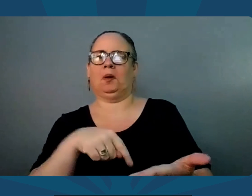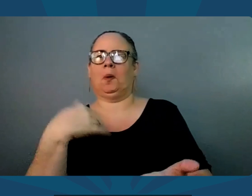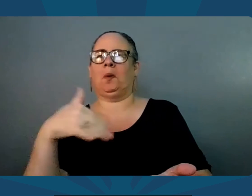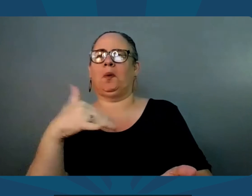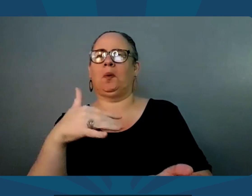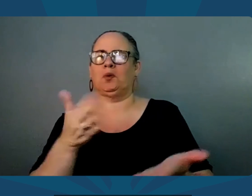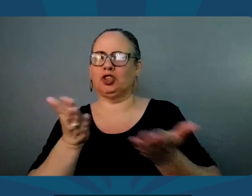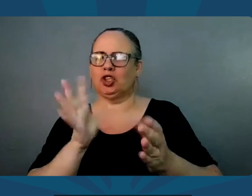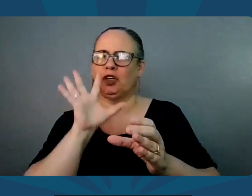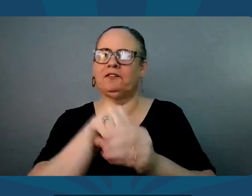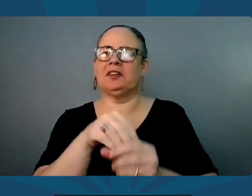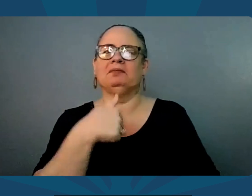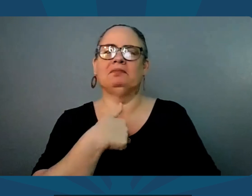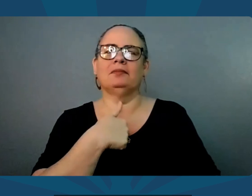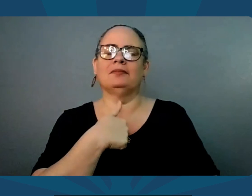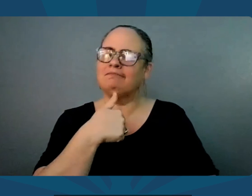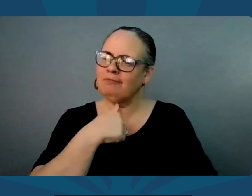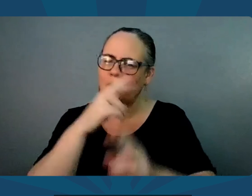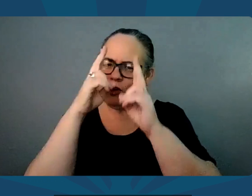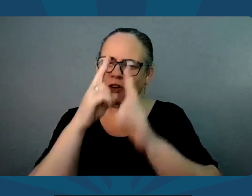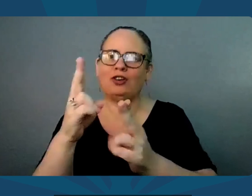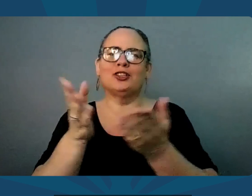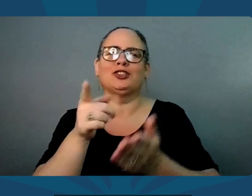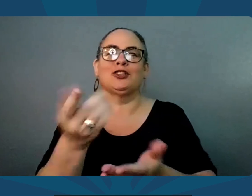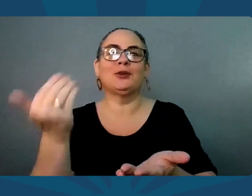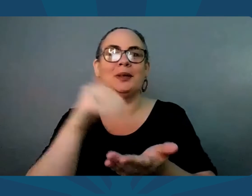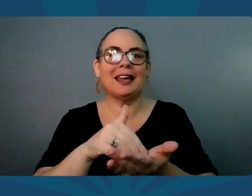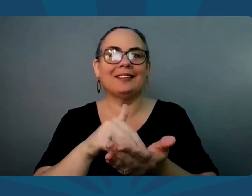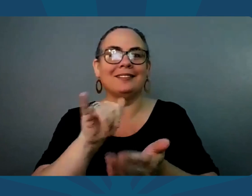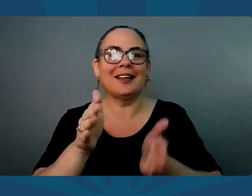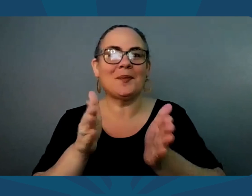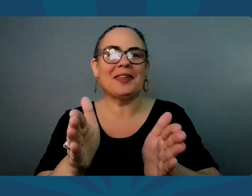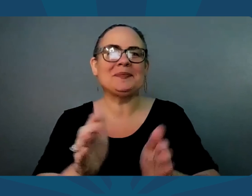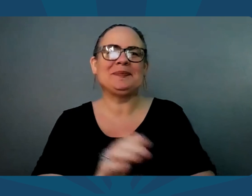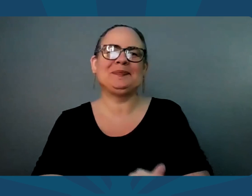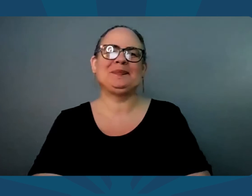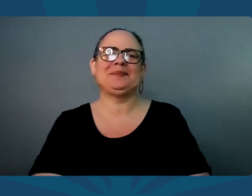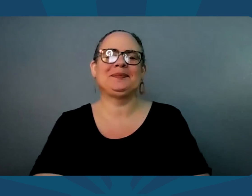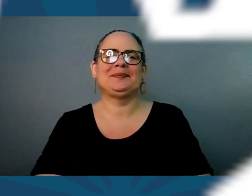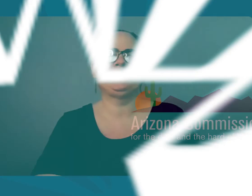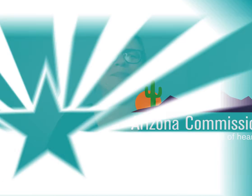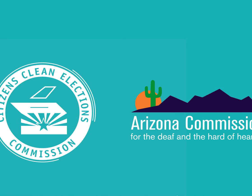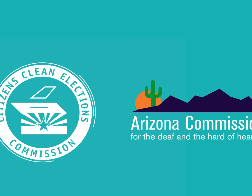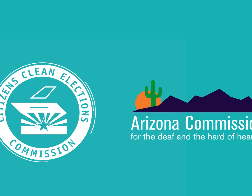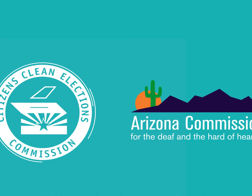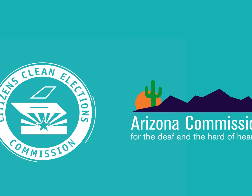My record is one of service, and I would be honored to serve you again in this capacity.